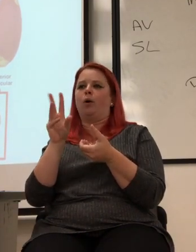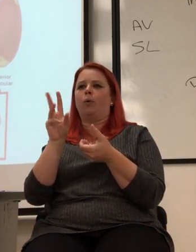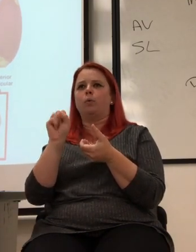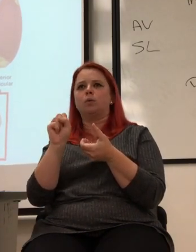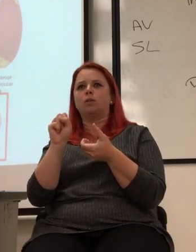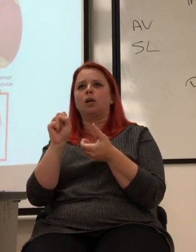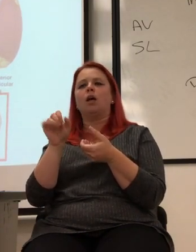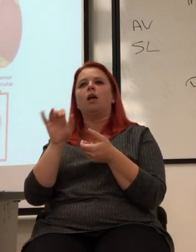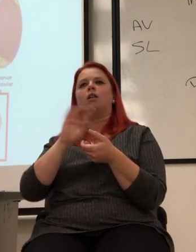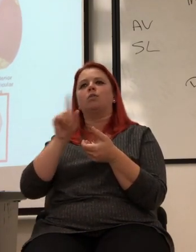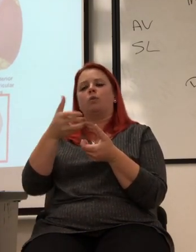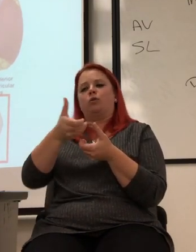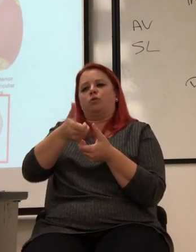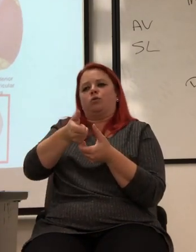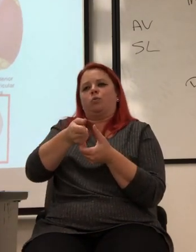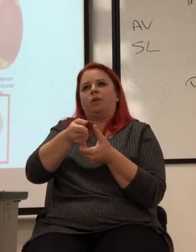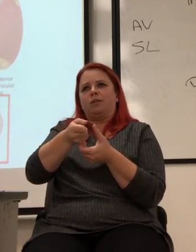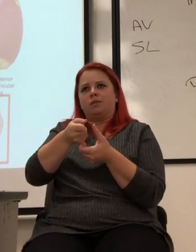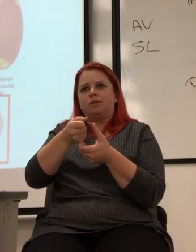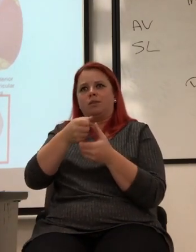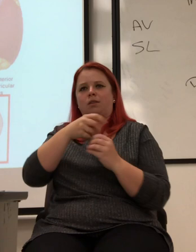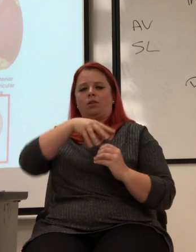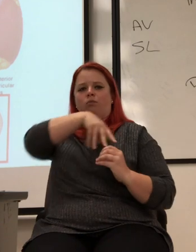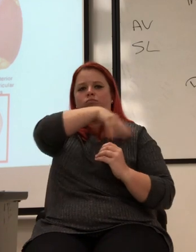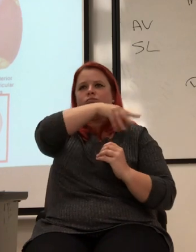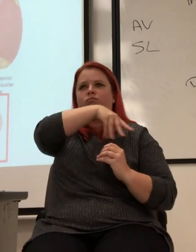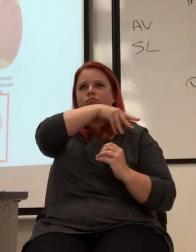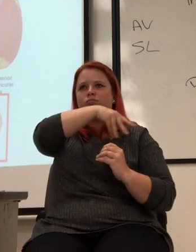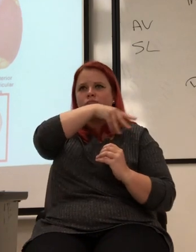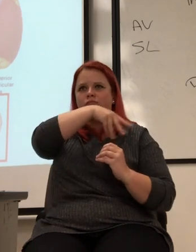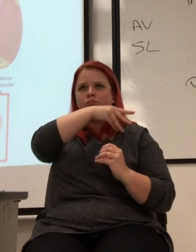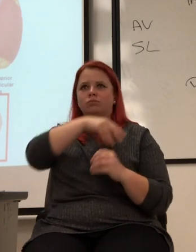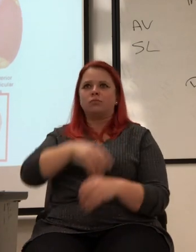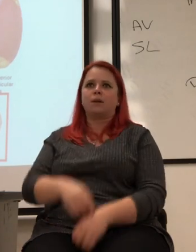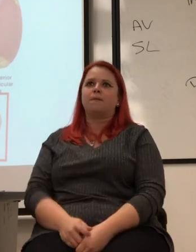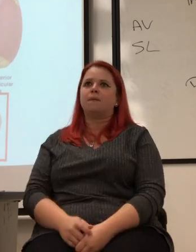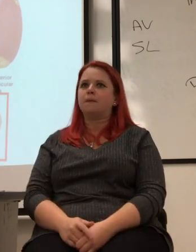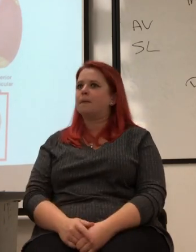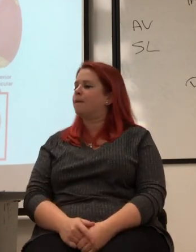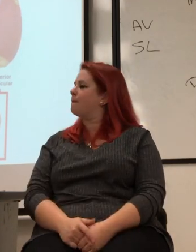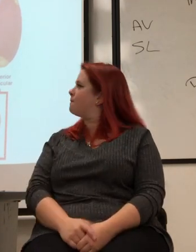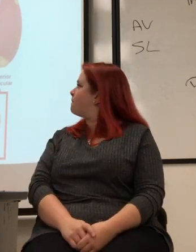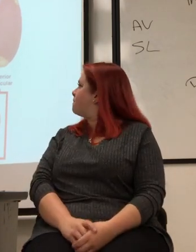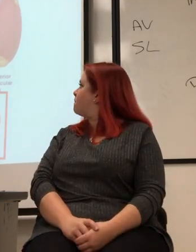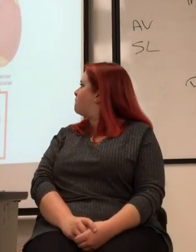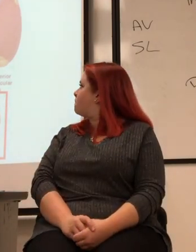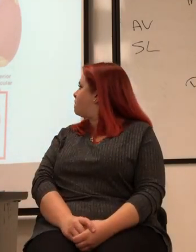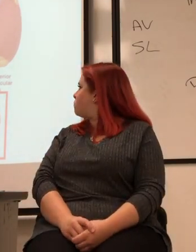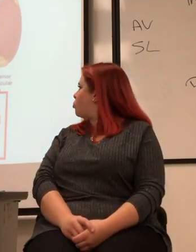that's how you squeeze blood out of the heart and systole when it's contracting. Okay.